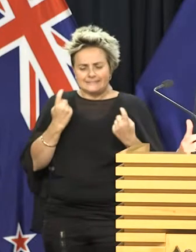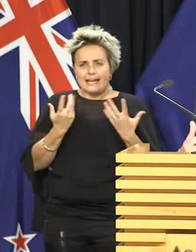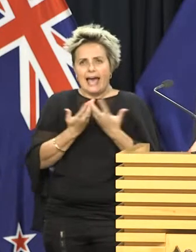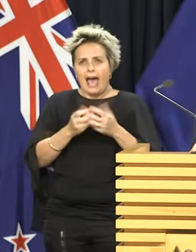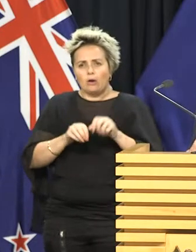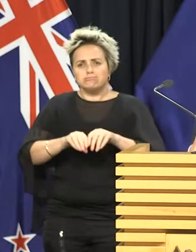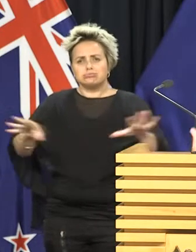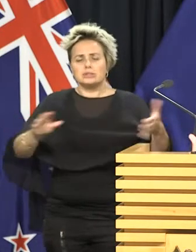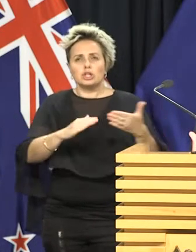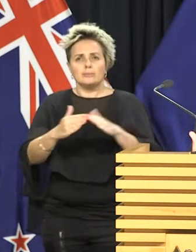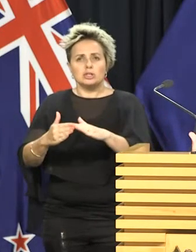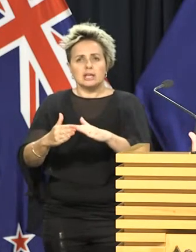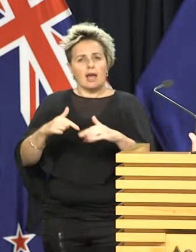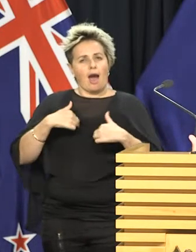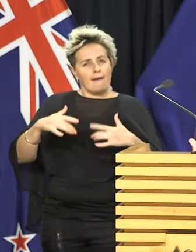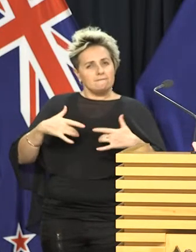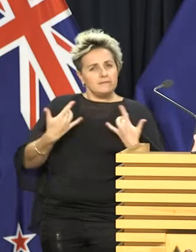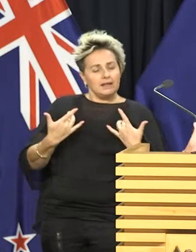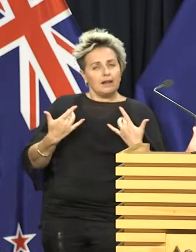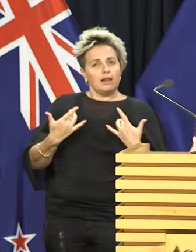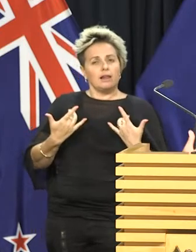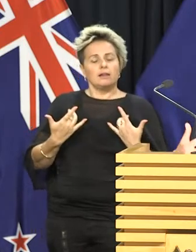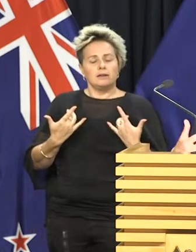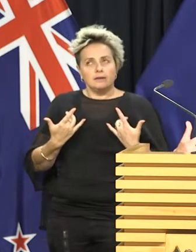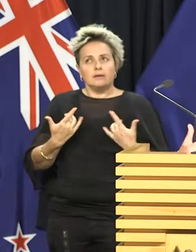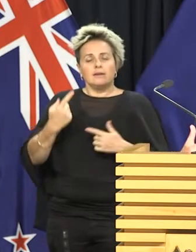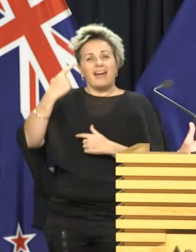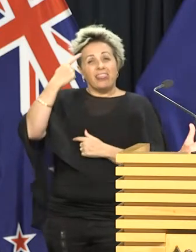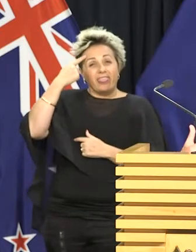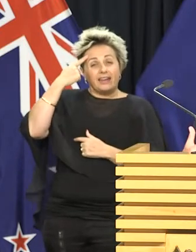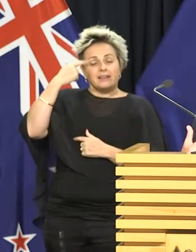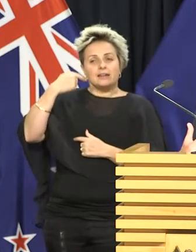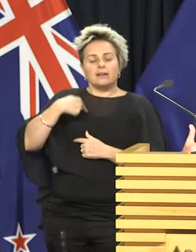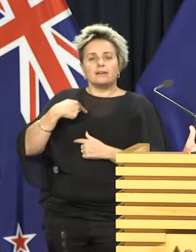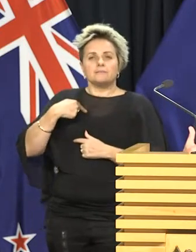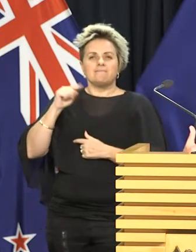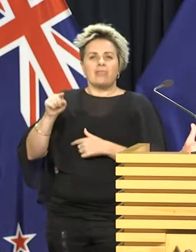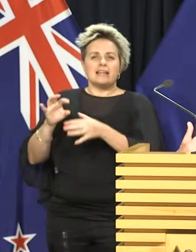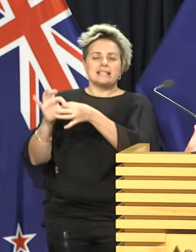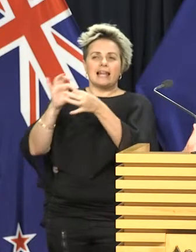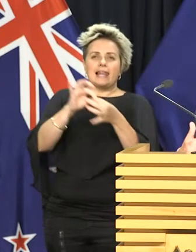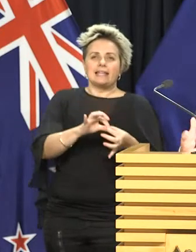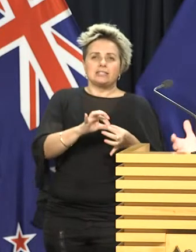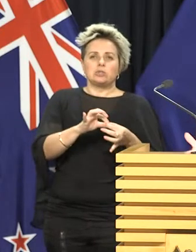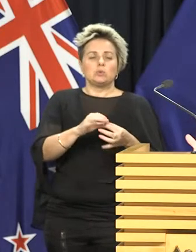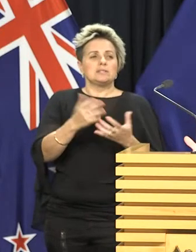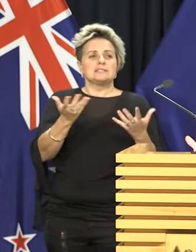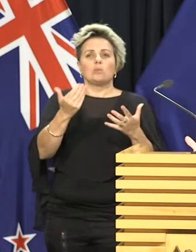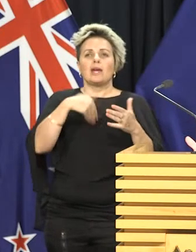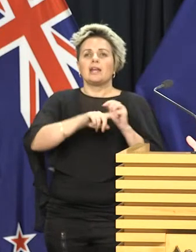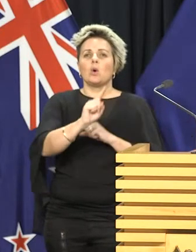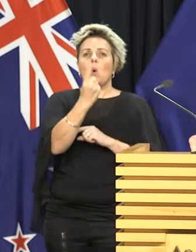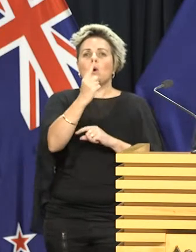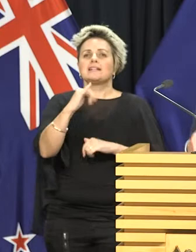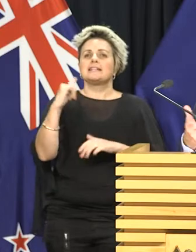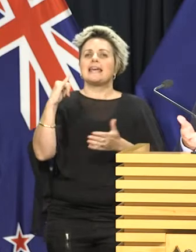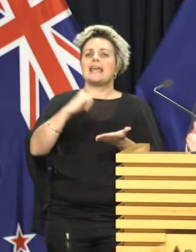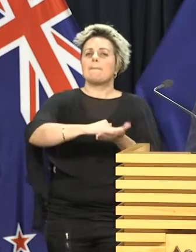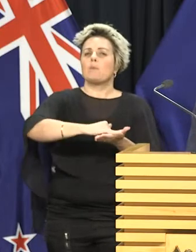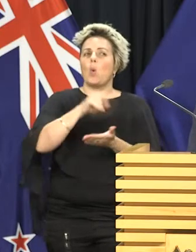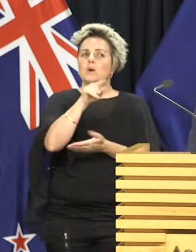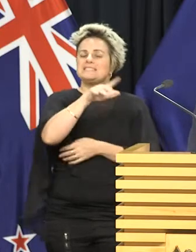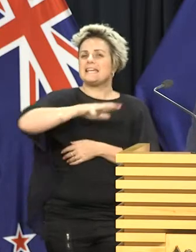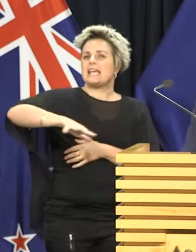My sense is it most likely relates to an incursion somewhere in the Auckland airport precinct